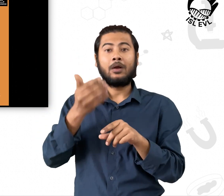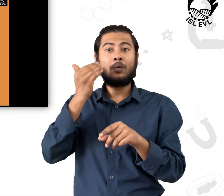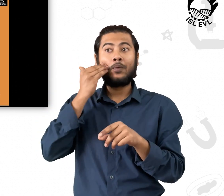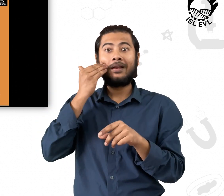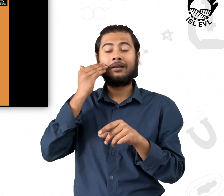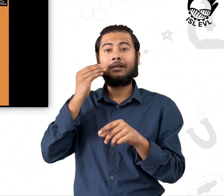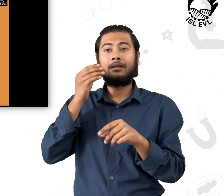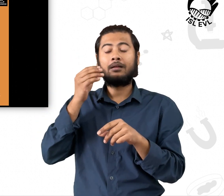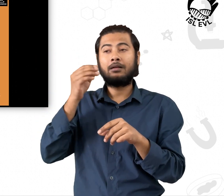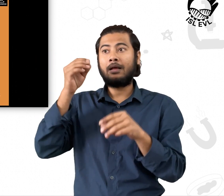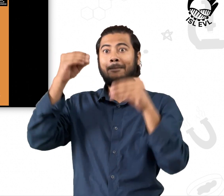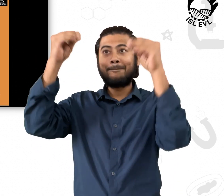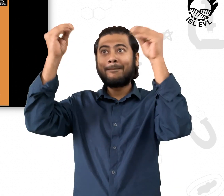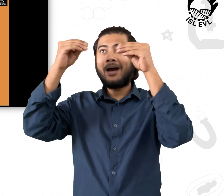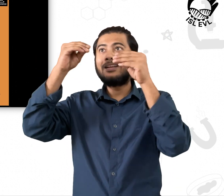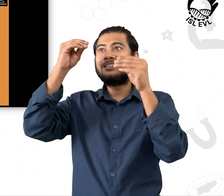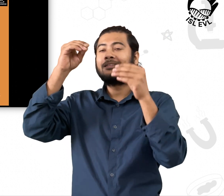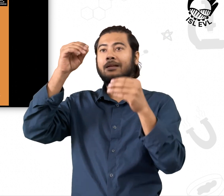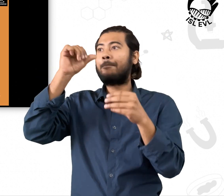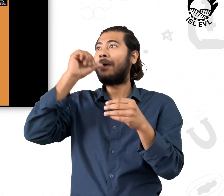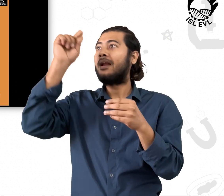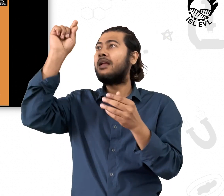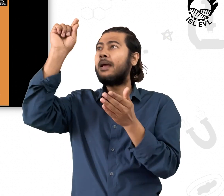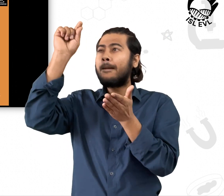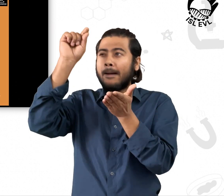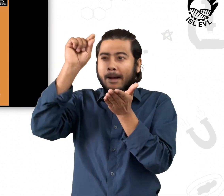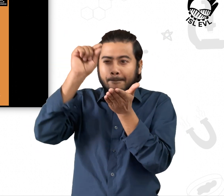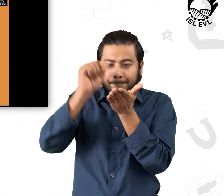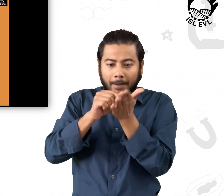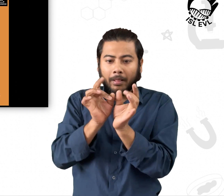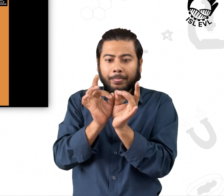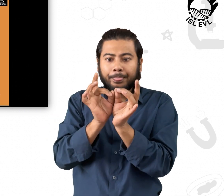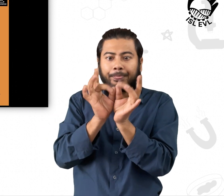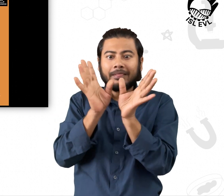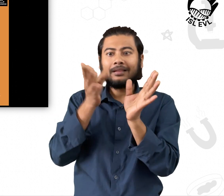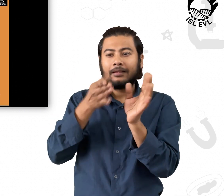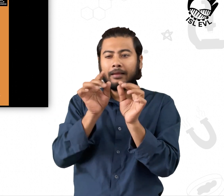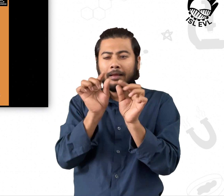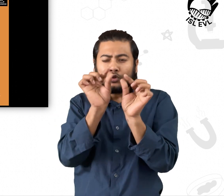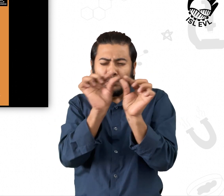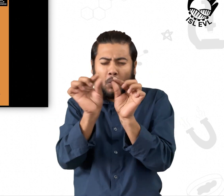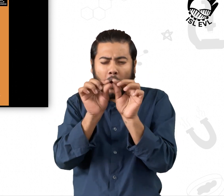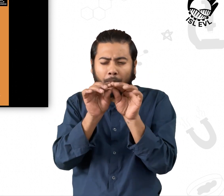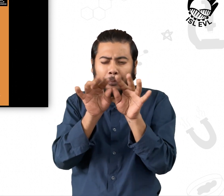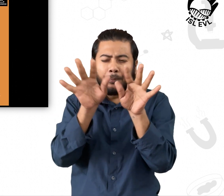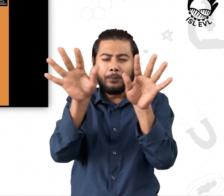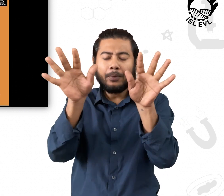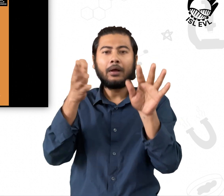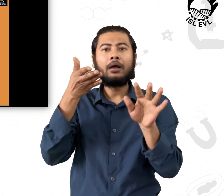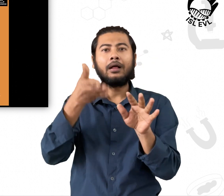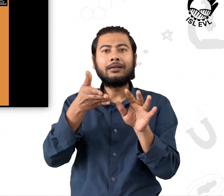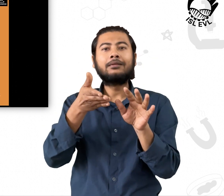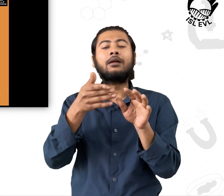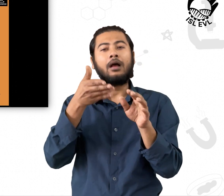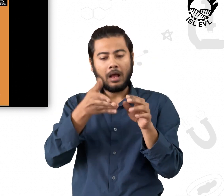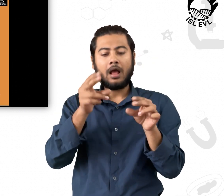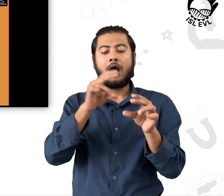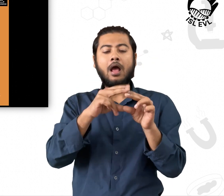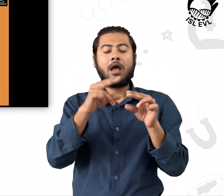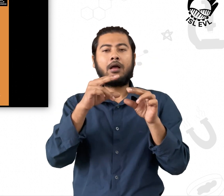out of the deo bottle when I spray it on my body, right? Yes, and these aerosols contain geosmin